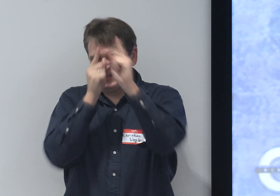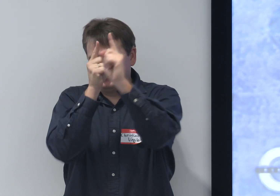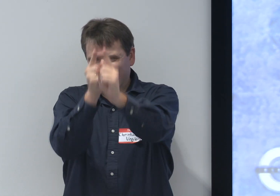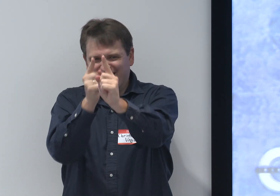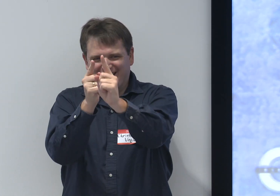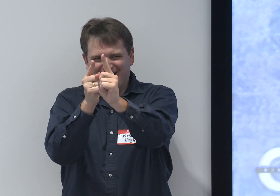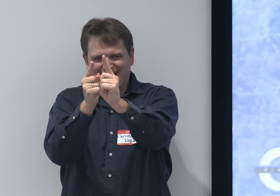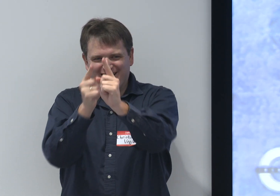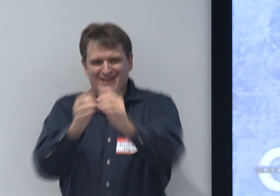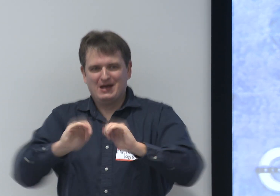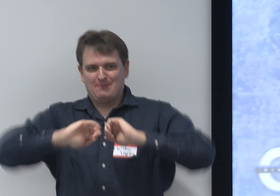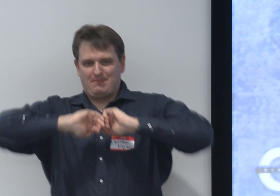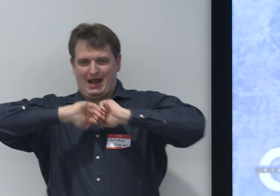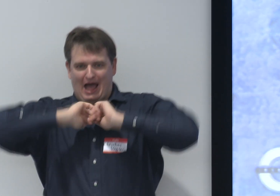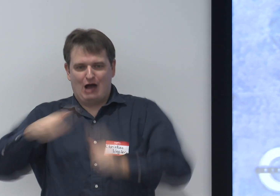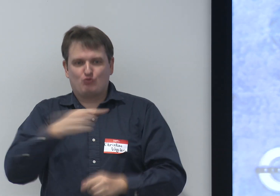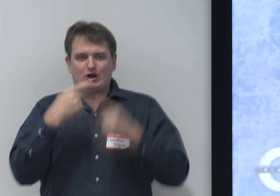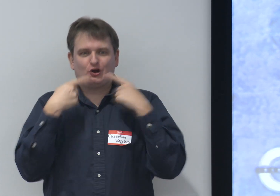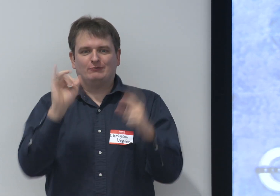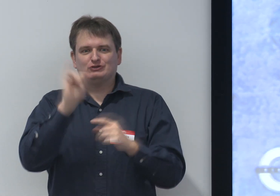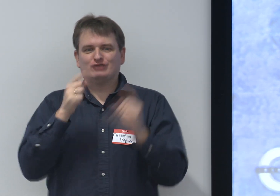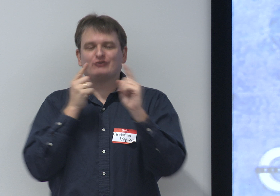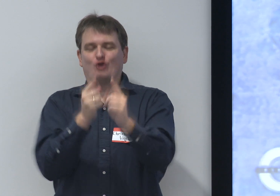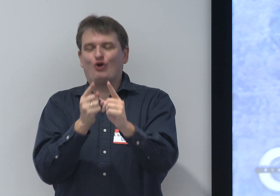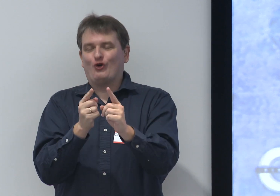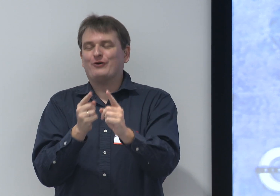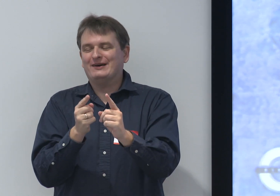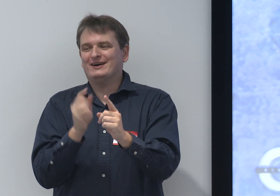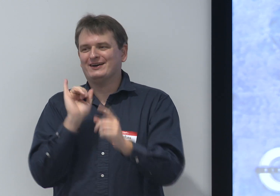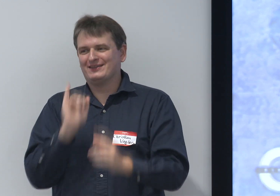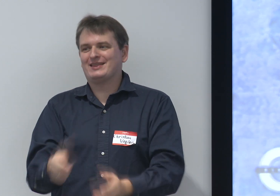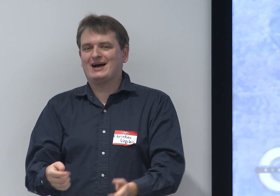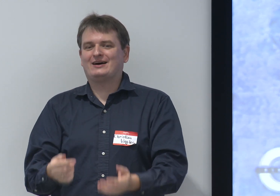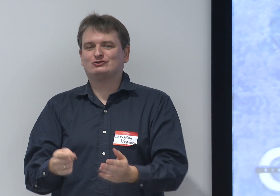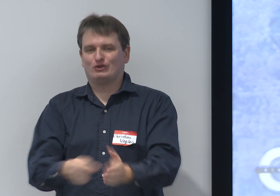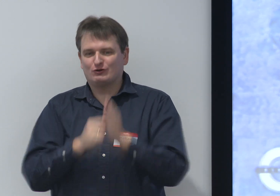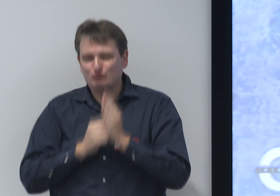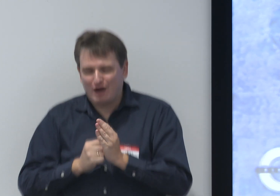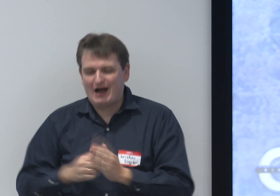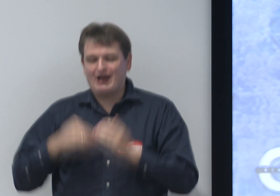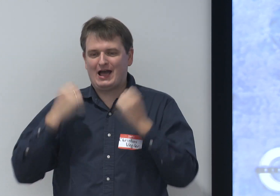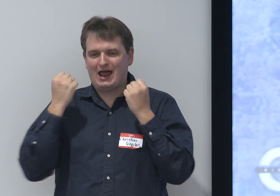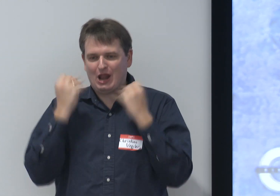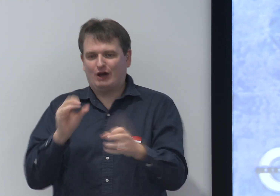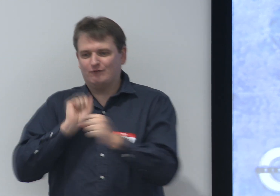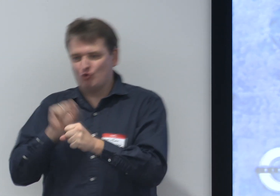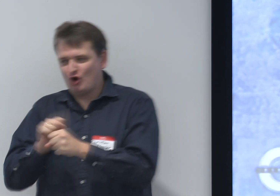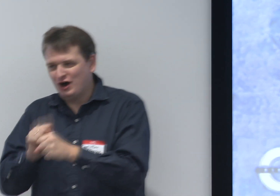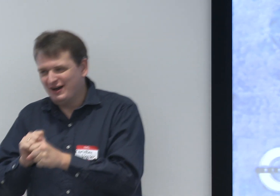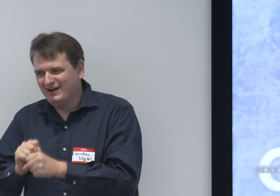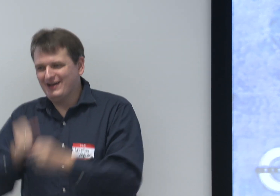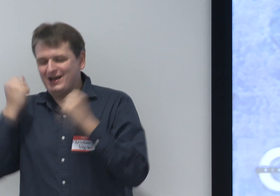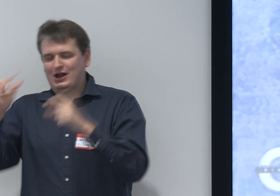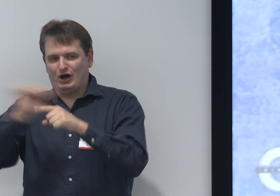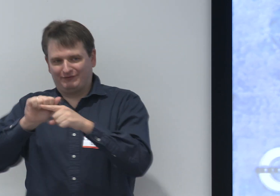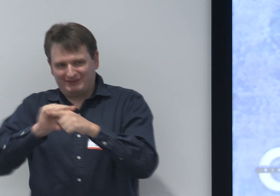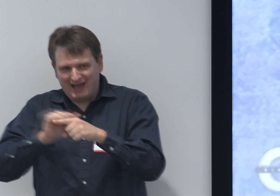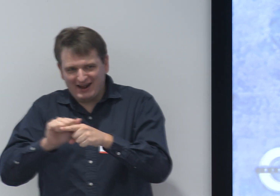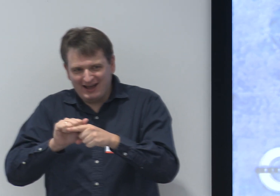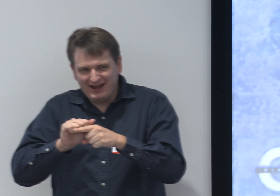was clarity, and that was an obvious goal. But how do you accomplish that goal? That's the challenge. It requires an awful lot of work, a lot